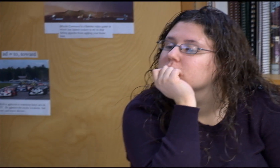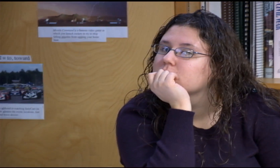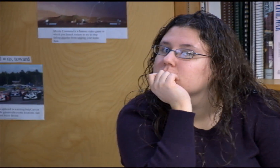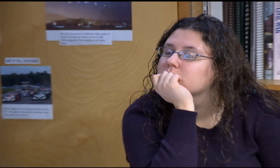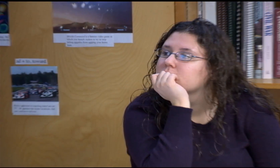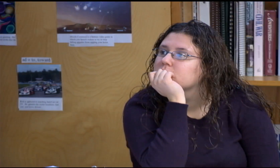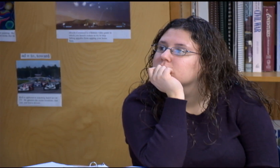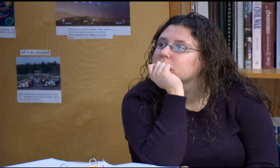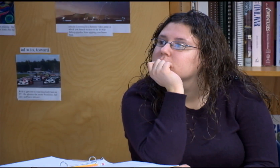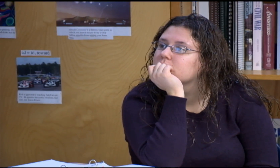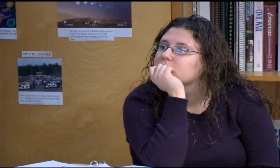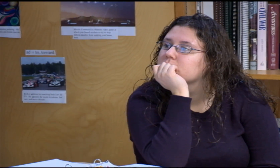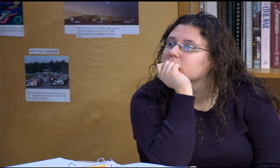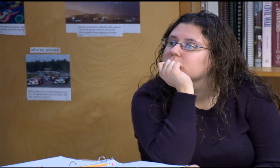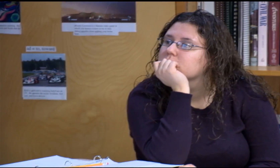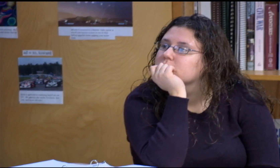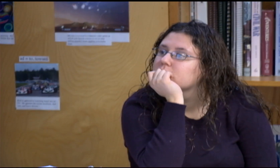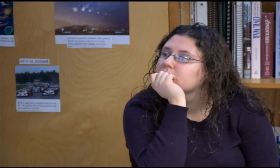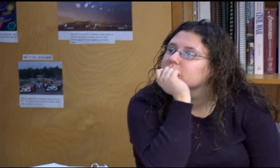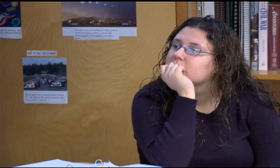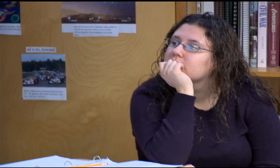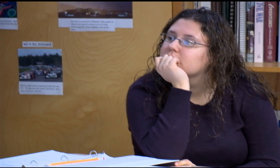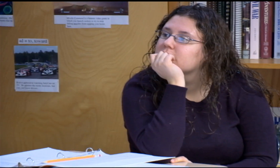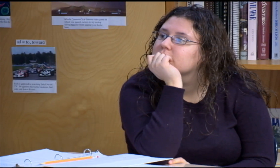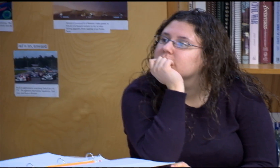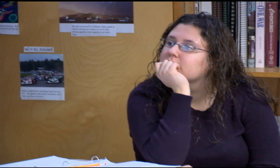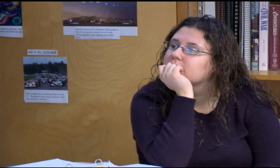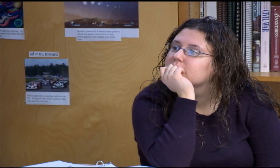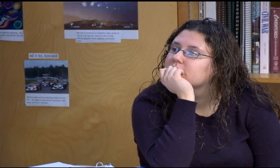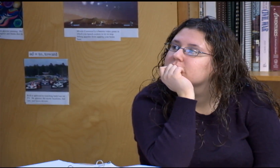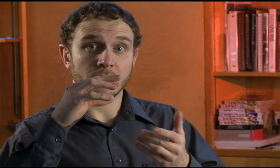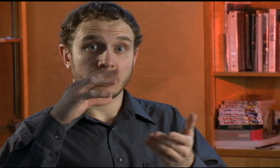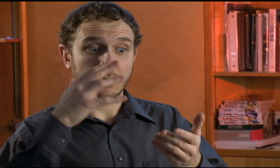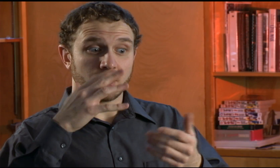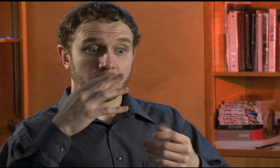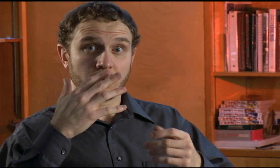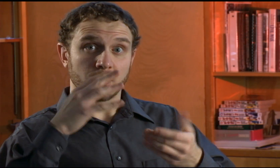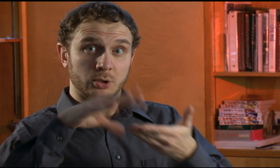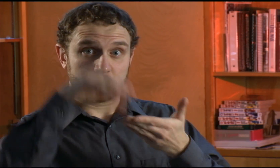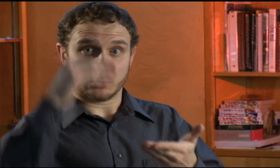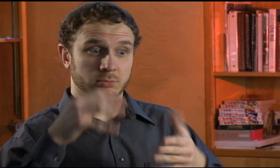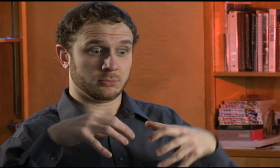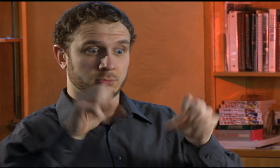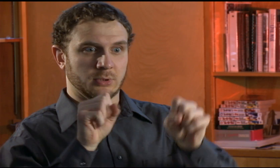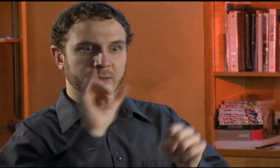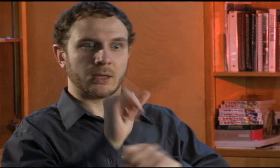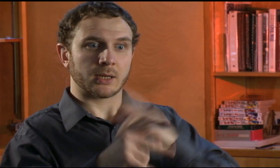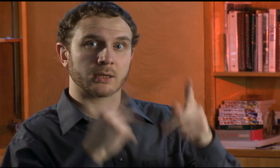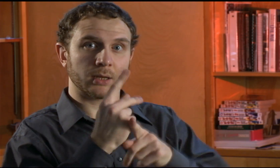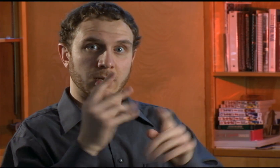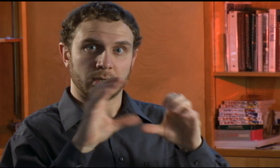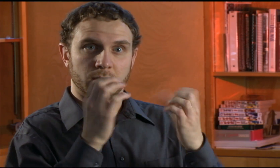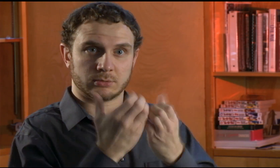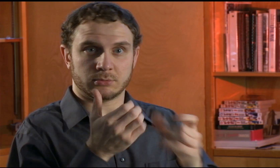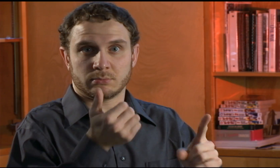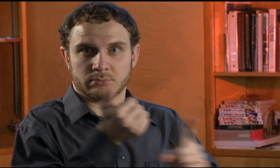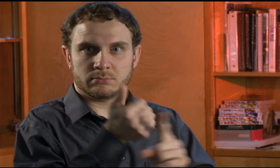who have had the opportunity to take this kind of a class, I think, absolutely increase their chances of success at the college level, because they've had